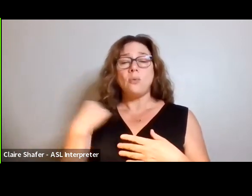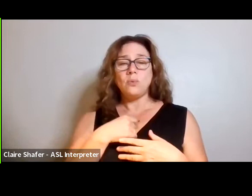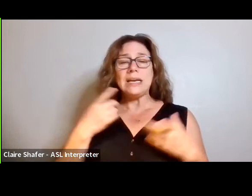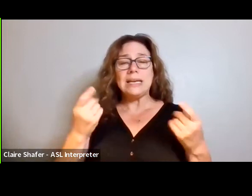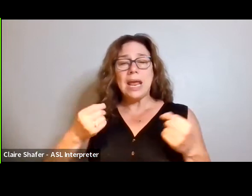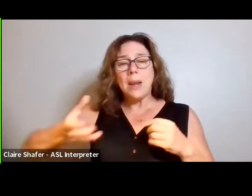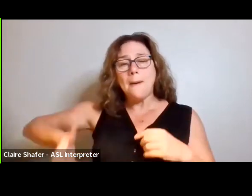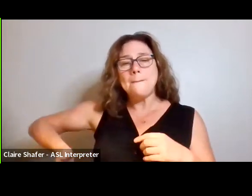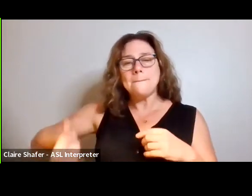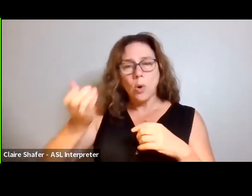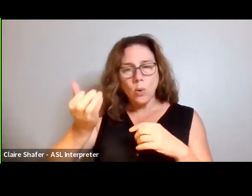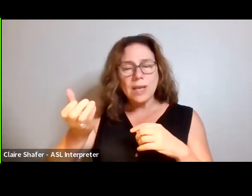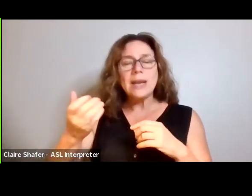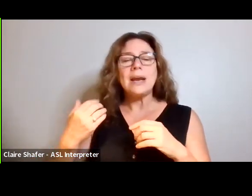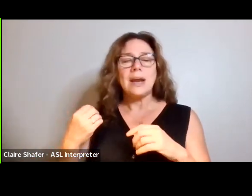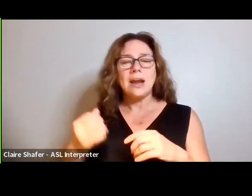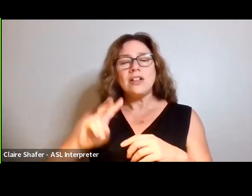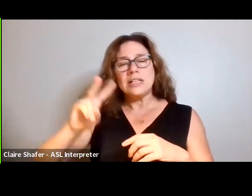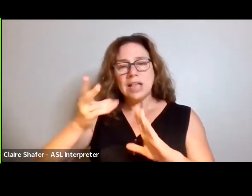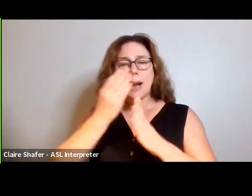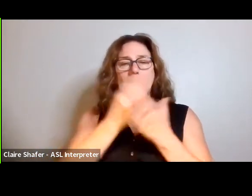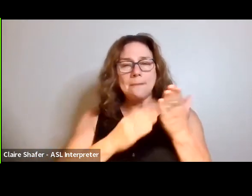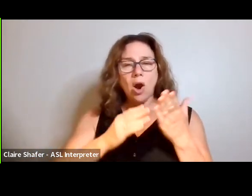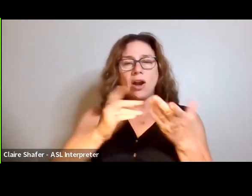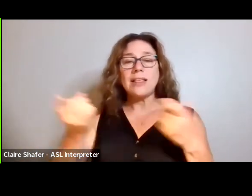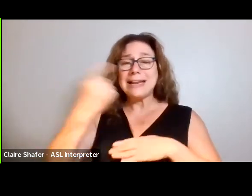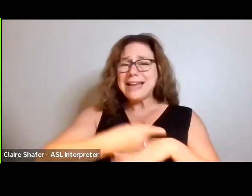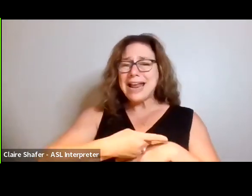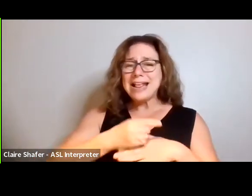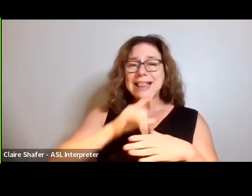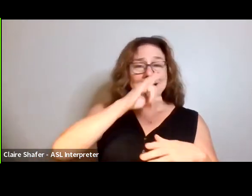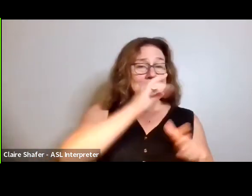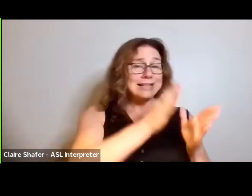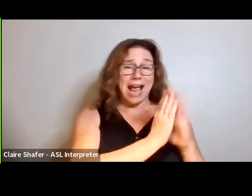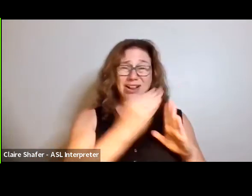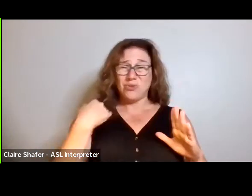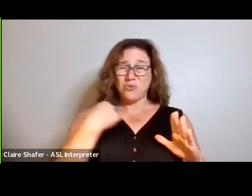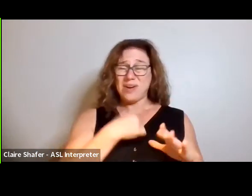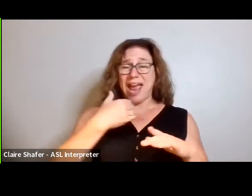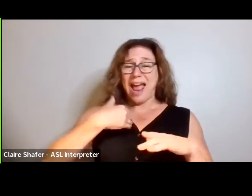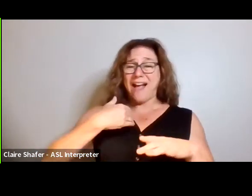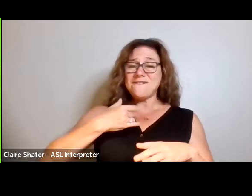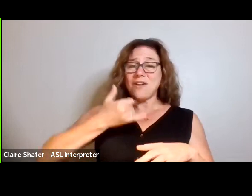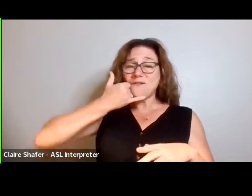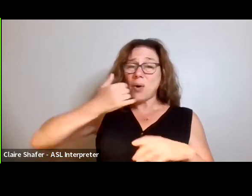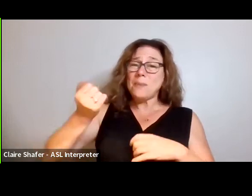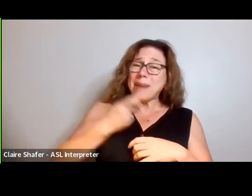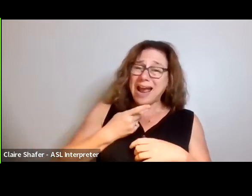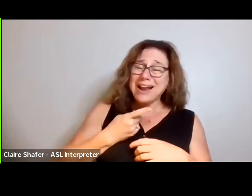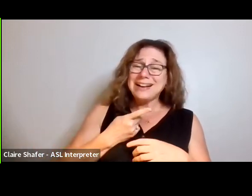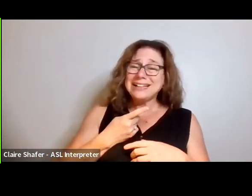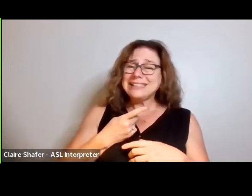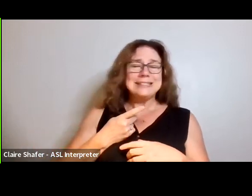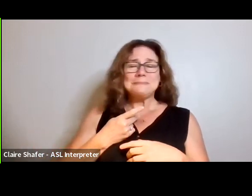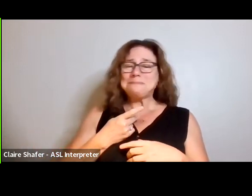in the second part of the day. And so the kids asked, do we get our phones back? I'm like, no, you guys got to go without your phones. And so they did that. And